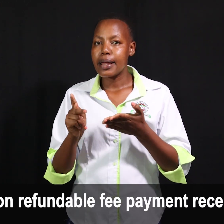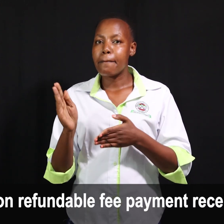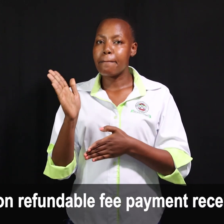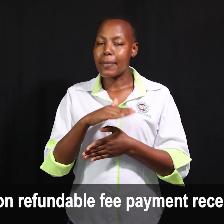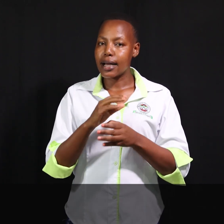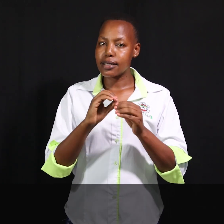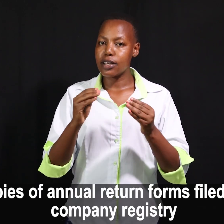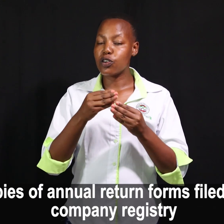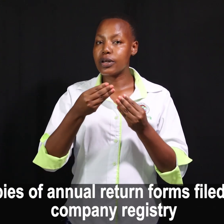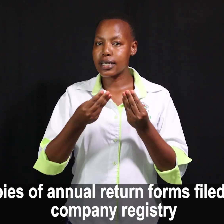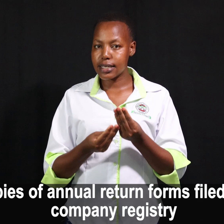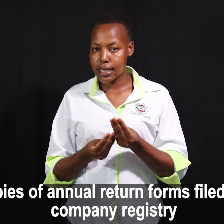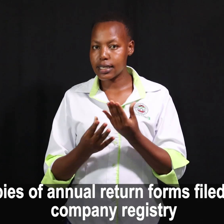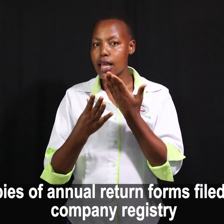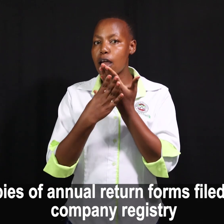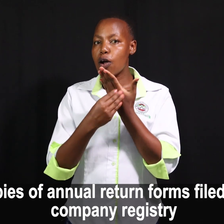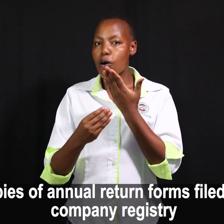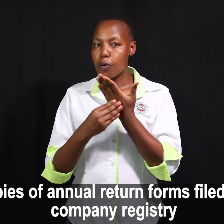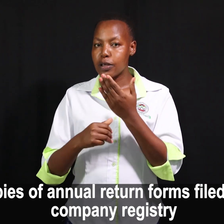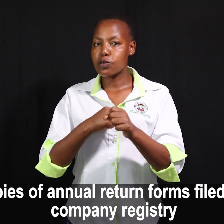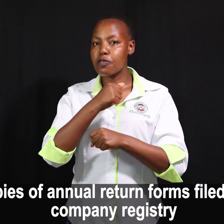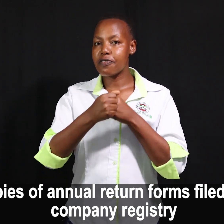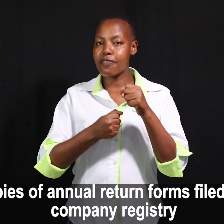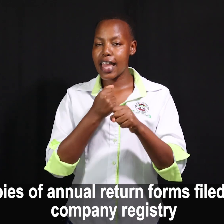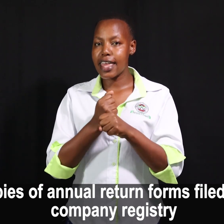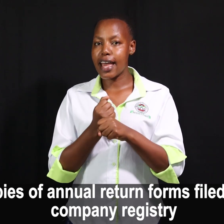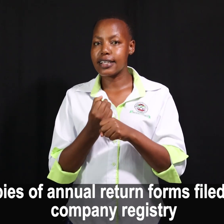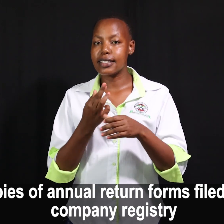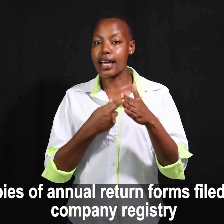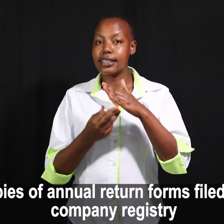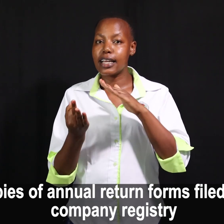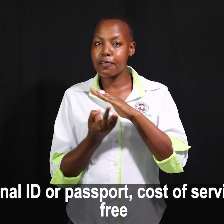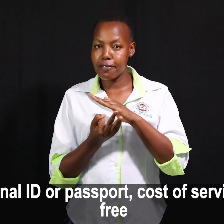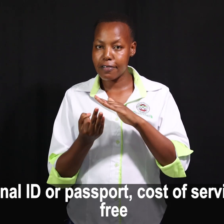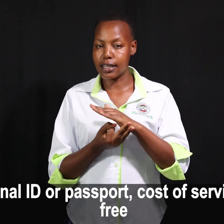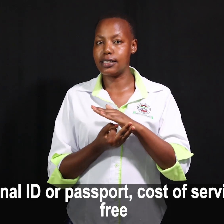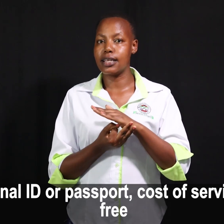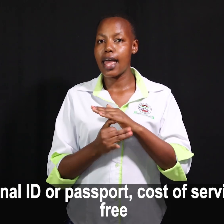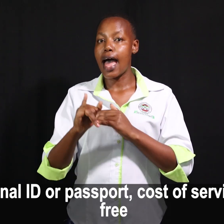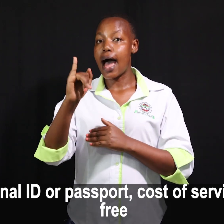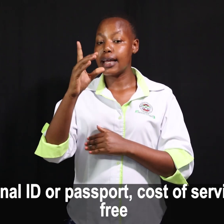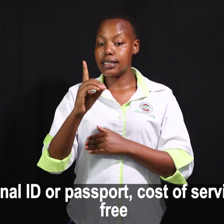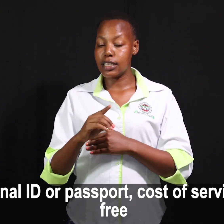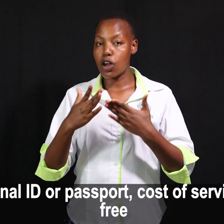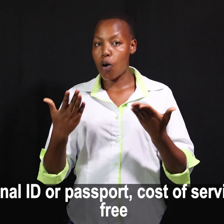receipt. Copies of annual return forms filed by company registry, national ID, or